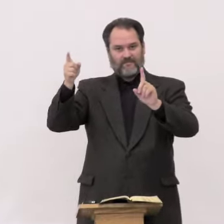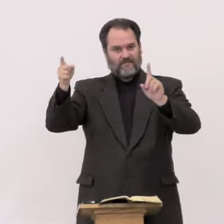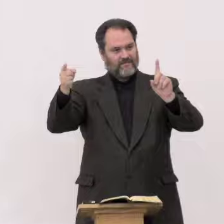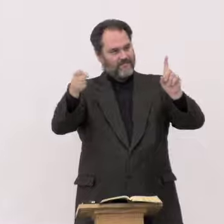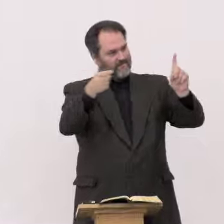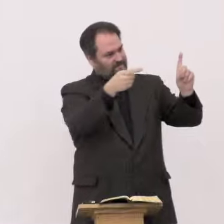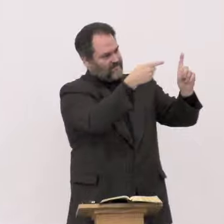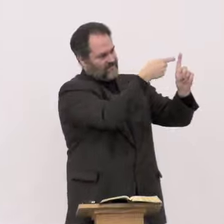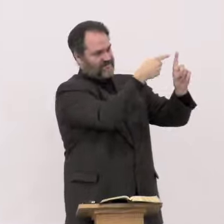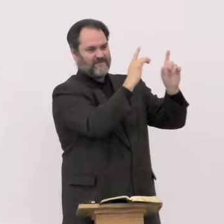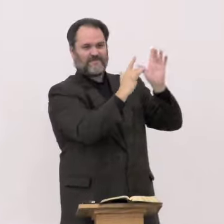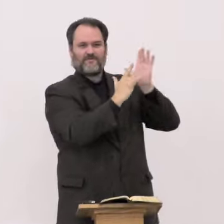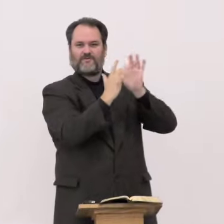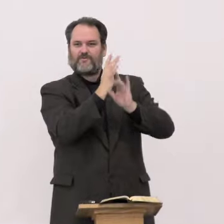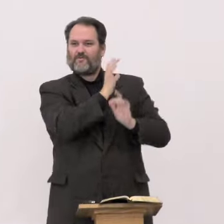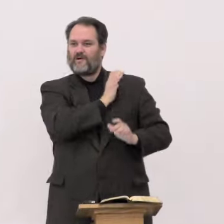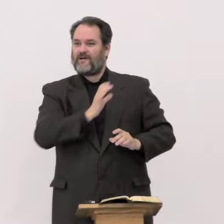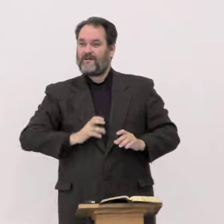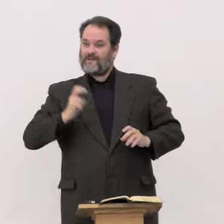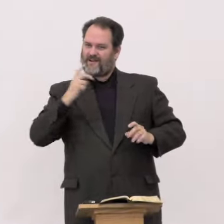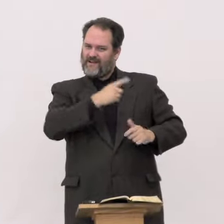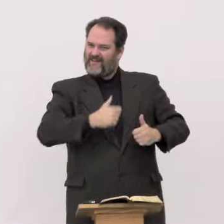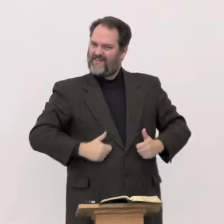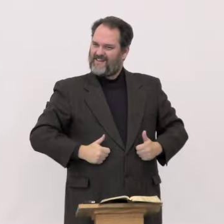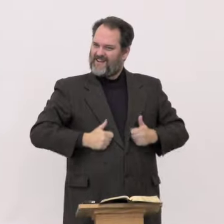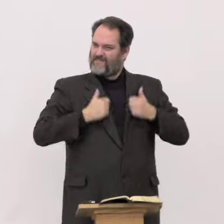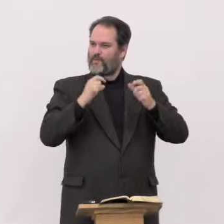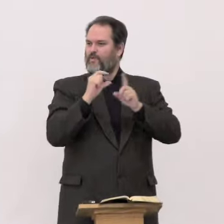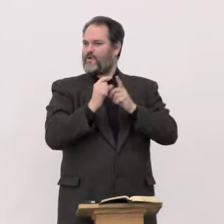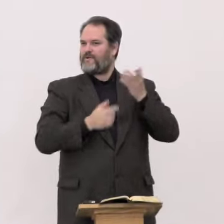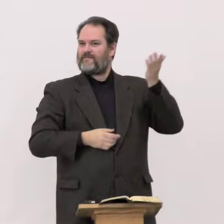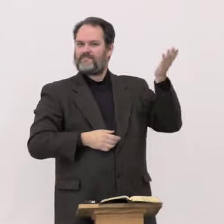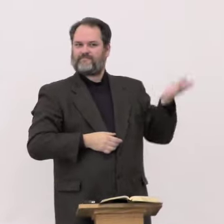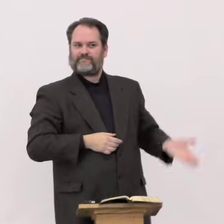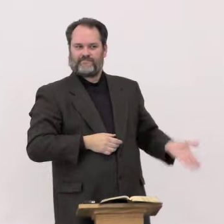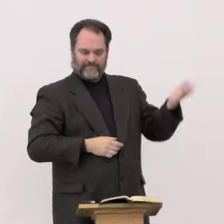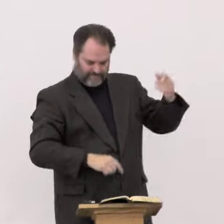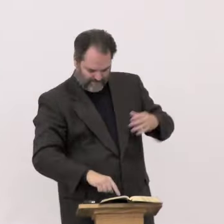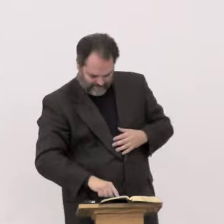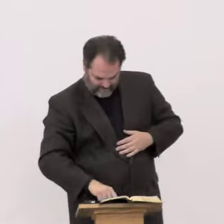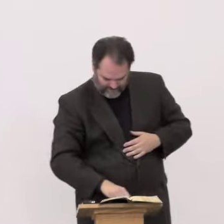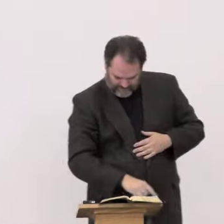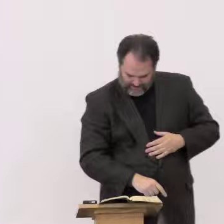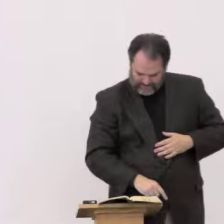the word was God, and it's pointing towards Jesus Christ.